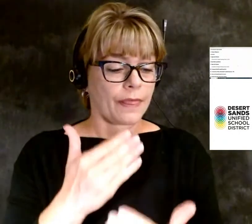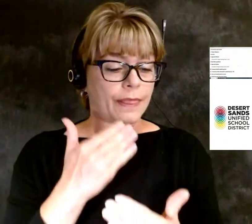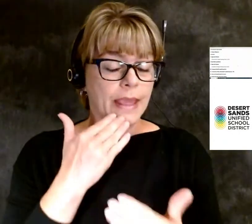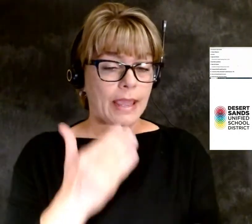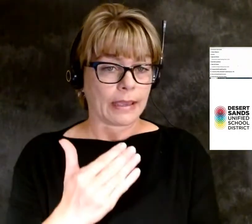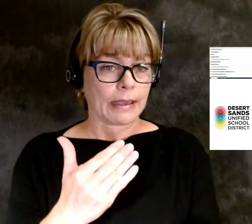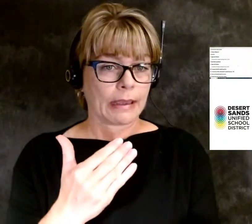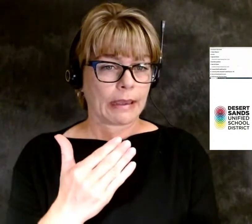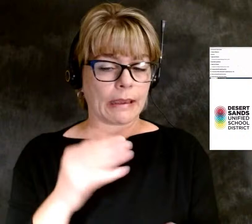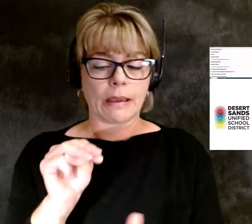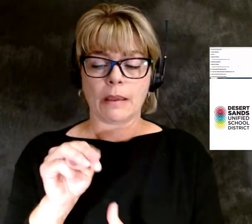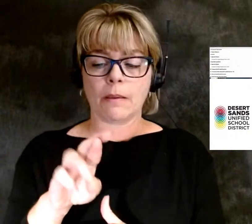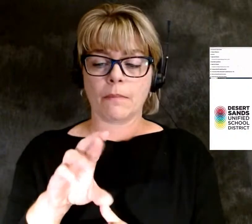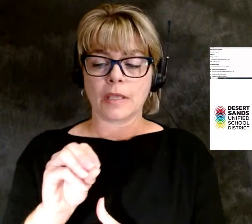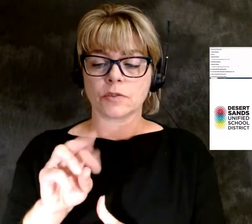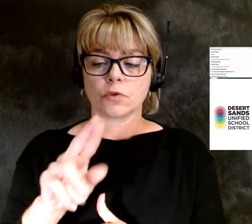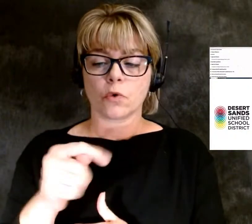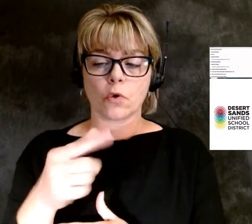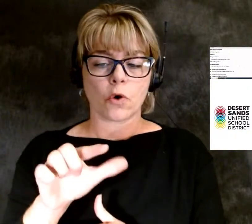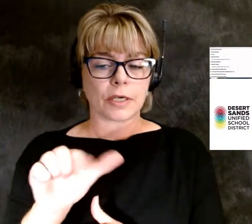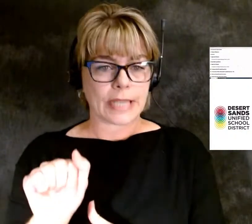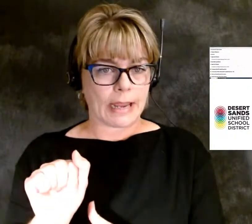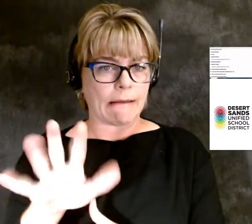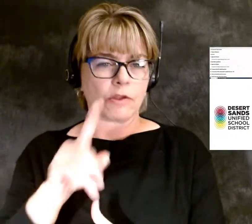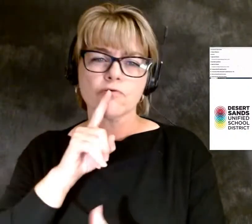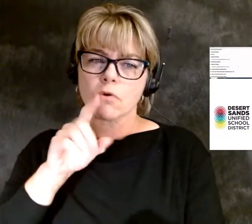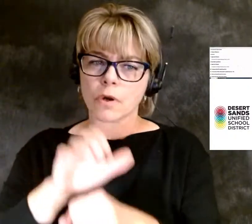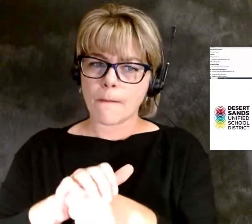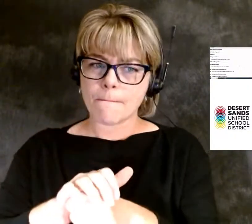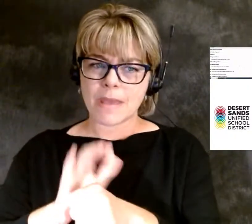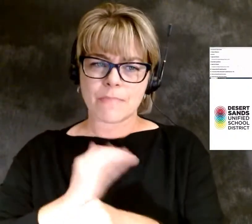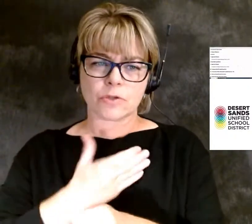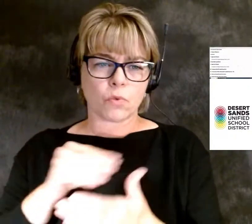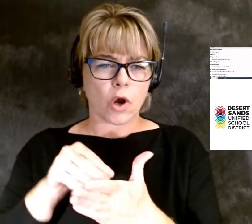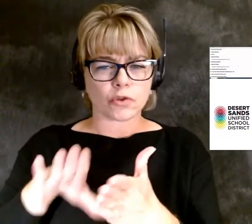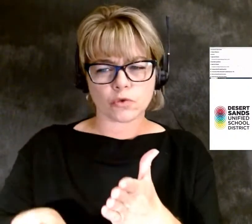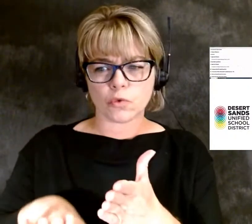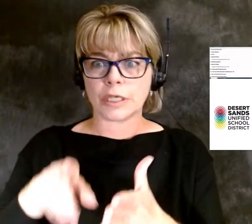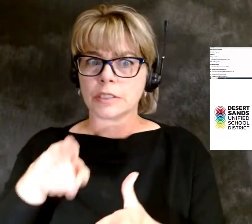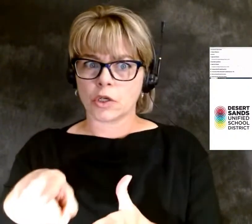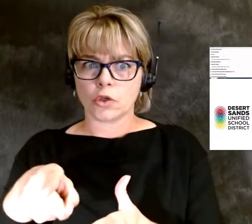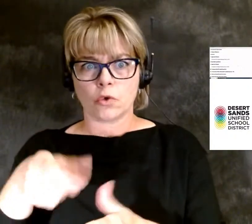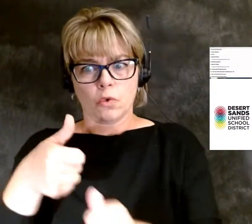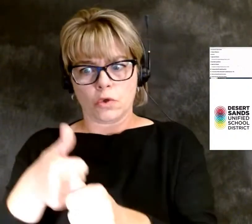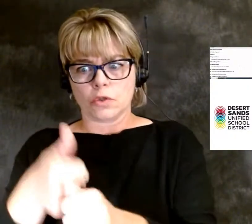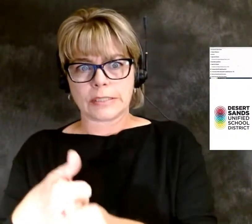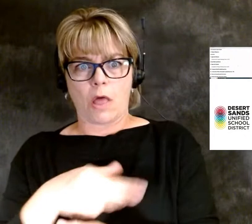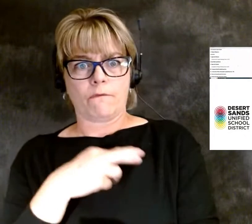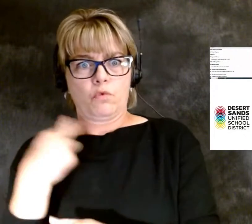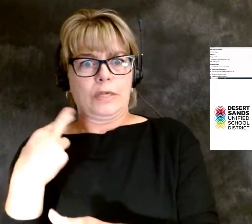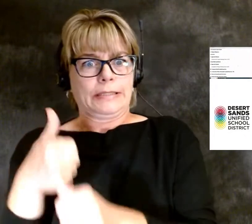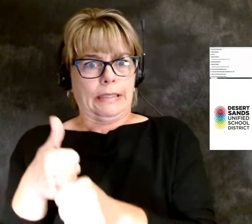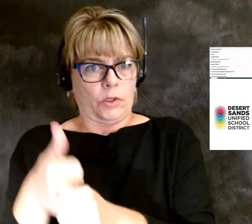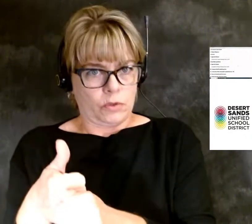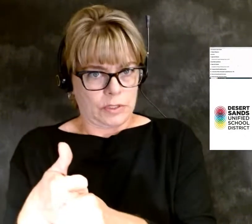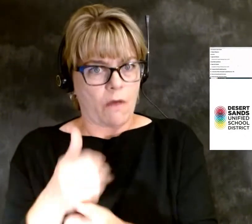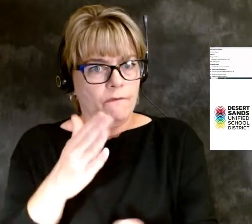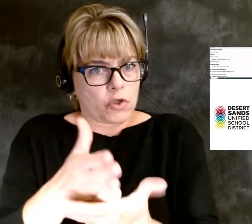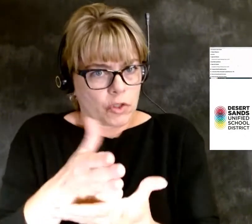your commitment to our students and putting yourself at risk. That's commendable. So thank you, sir, for your work day in, day out.